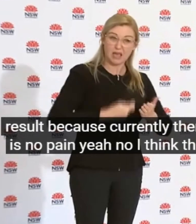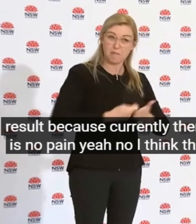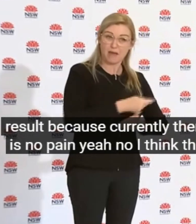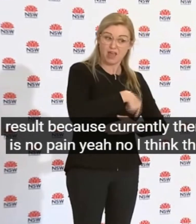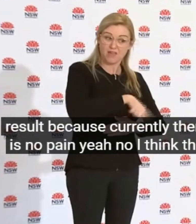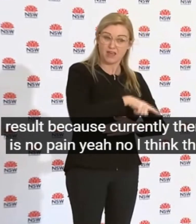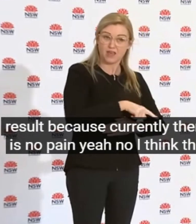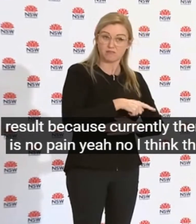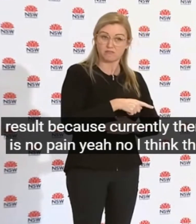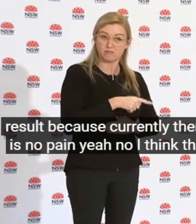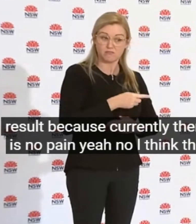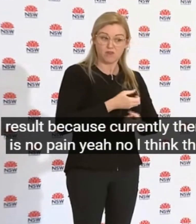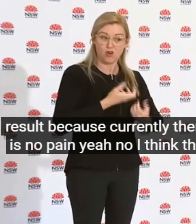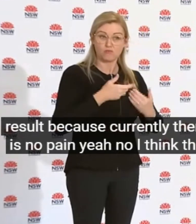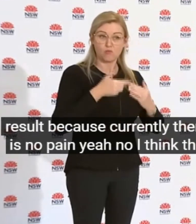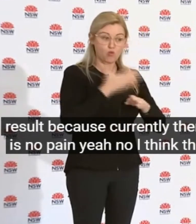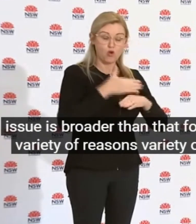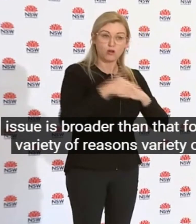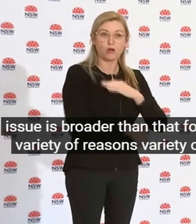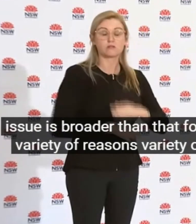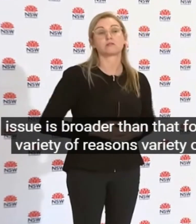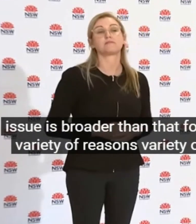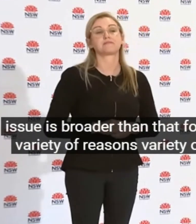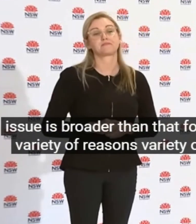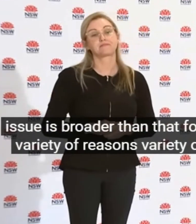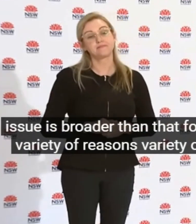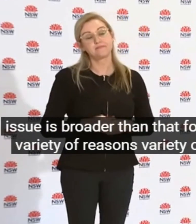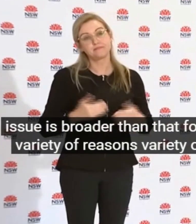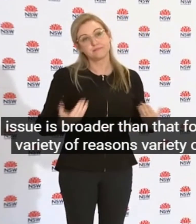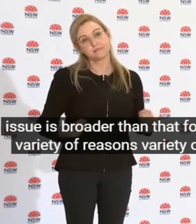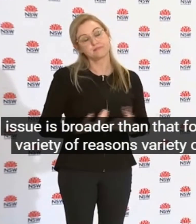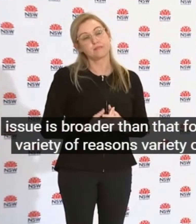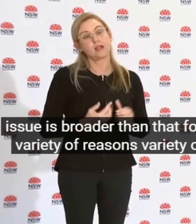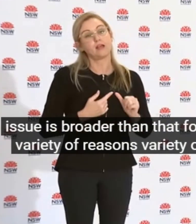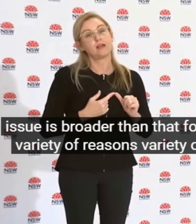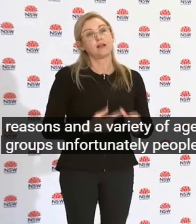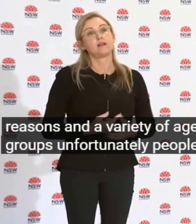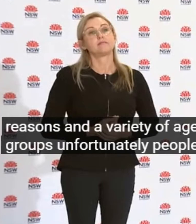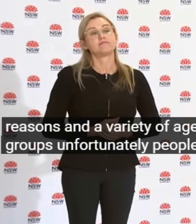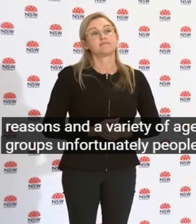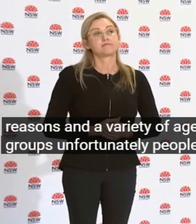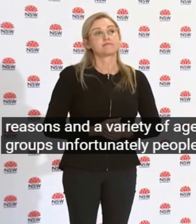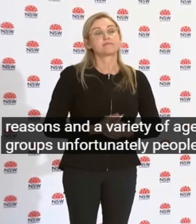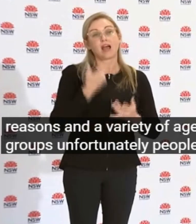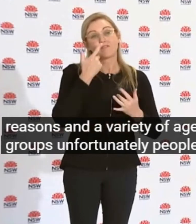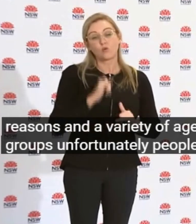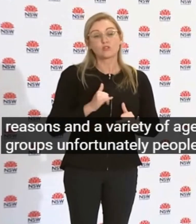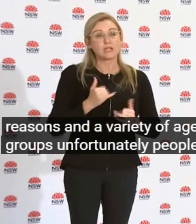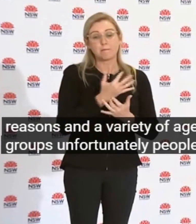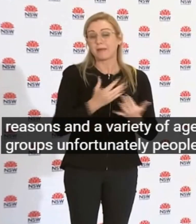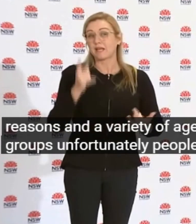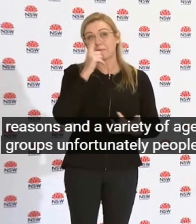of reasons and a variety of age groups, unfortunately, people aren't coming forward to getting tested, and they're in